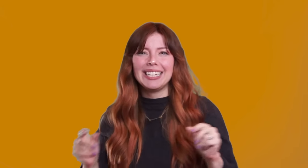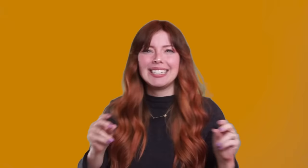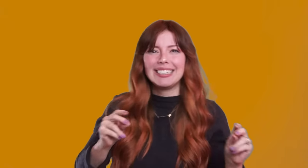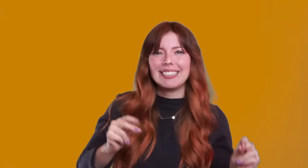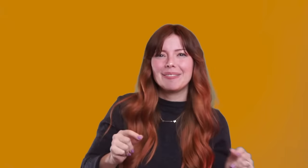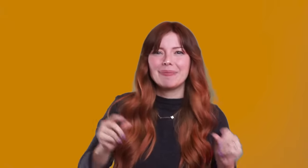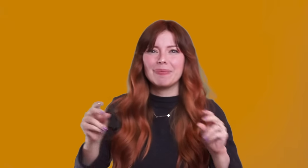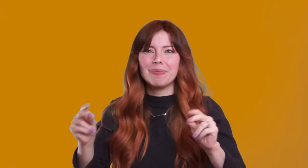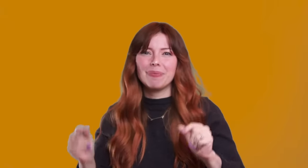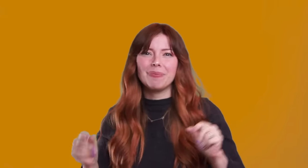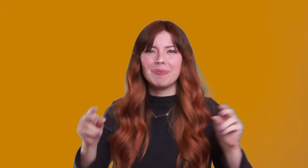please.